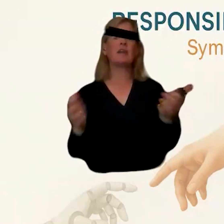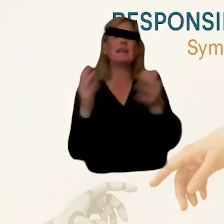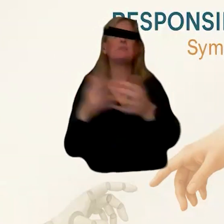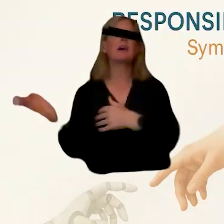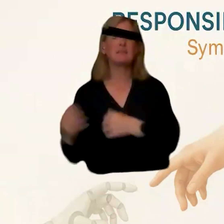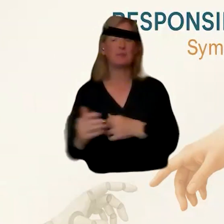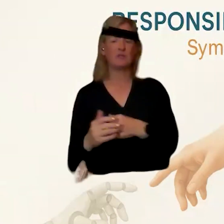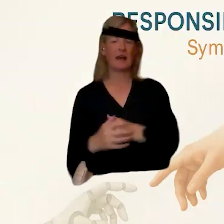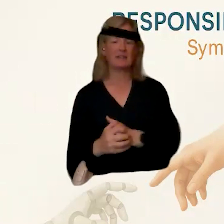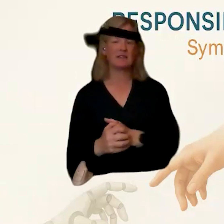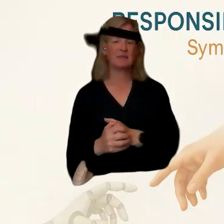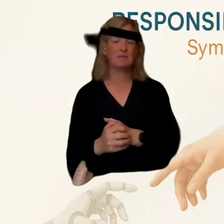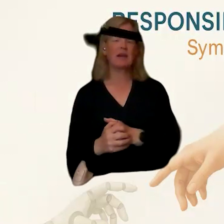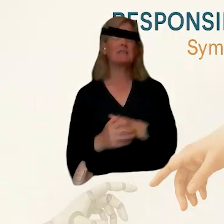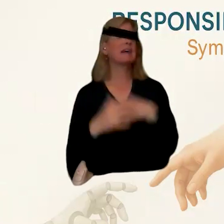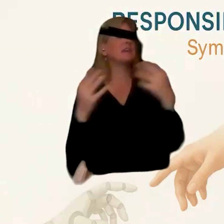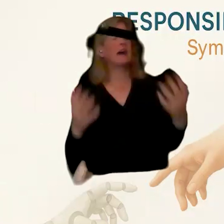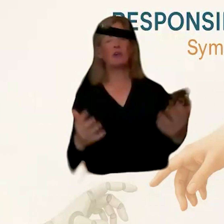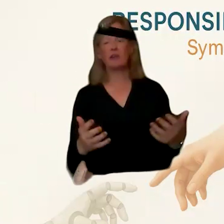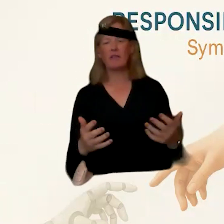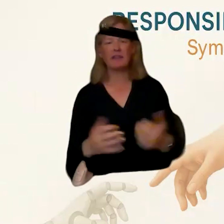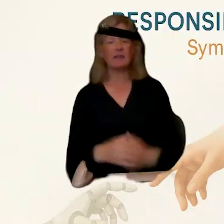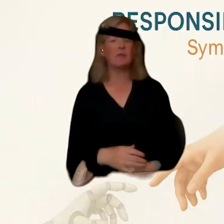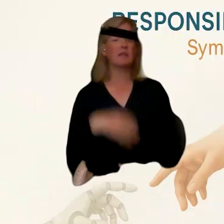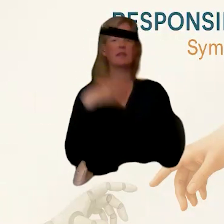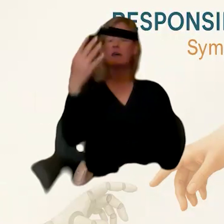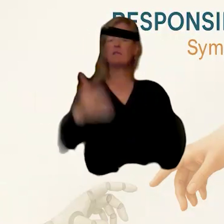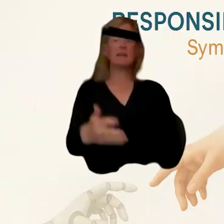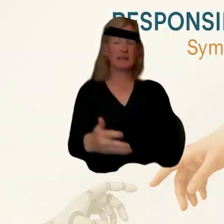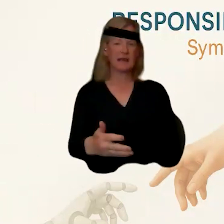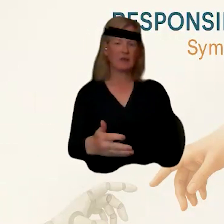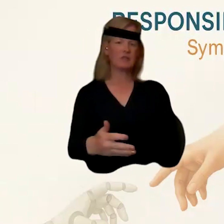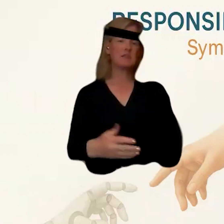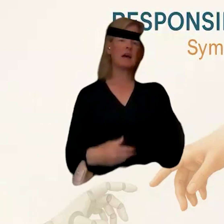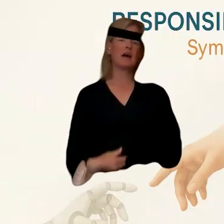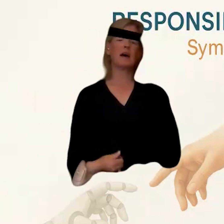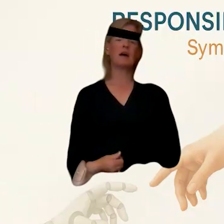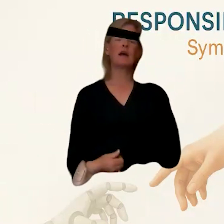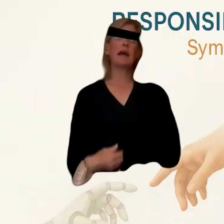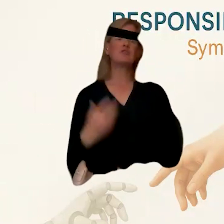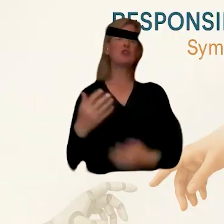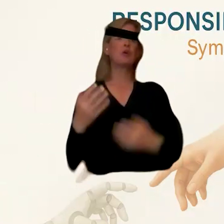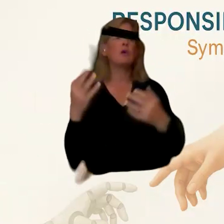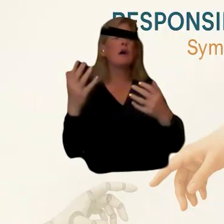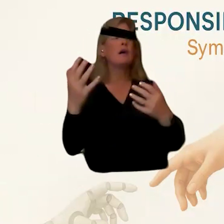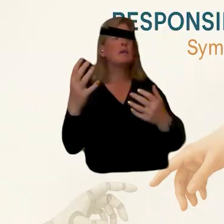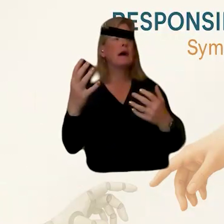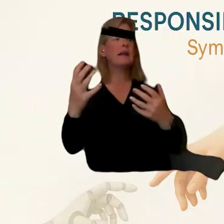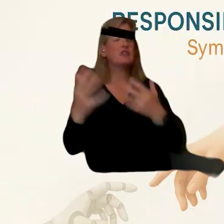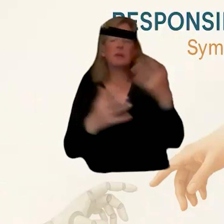an entrepreneur is because it moves fast, because I got tired of 18-month funding cycles. And